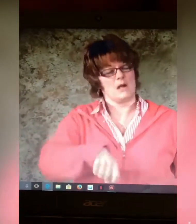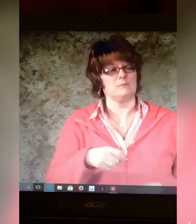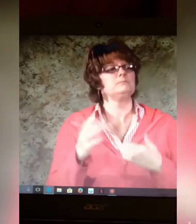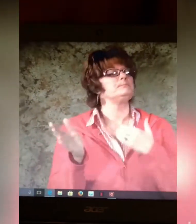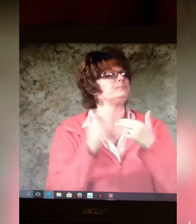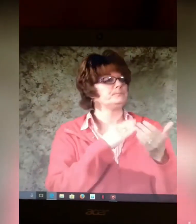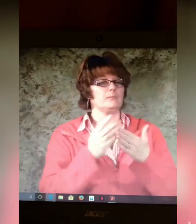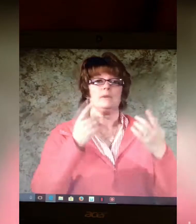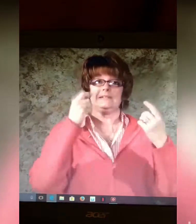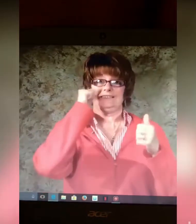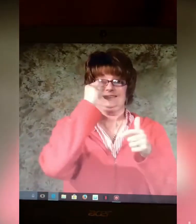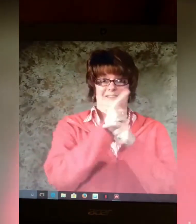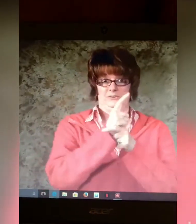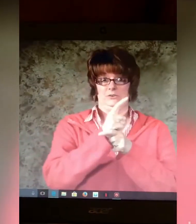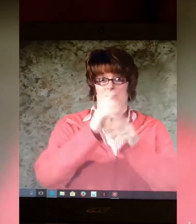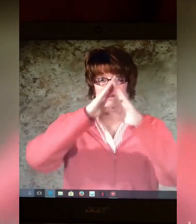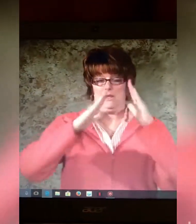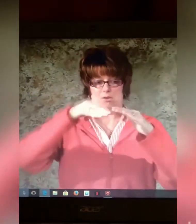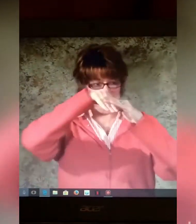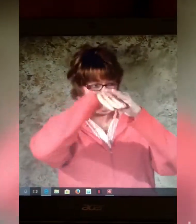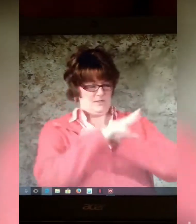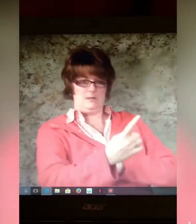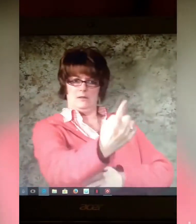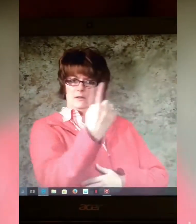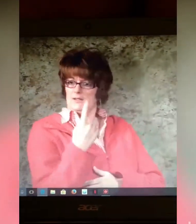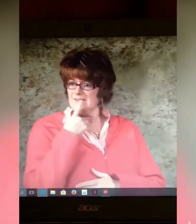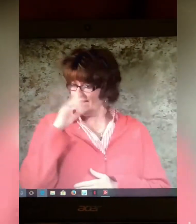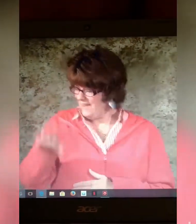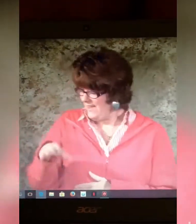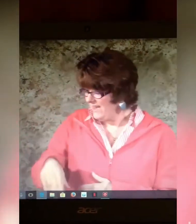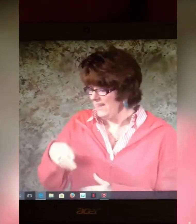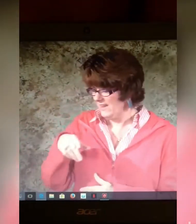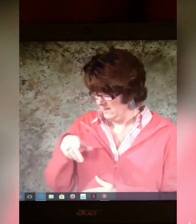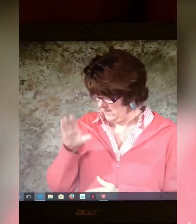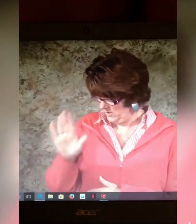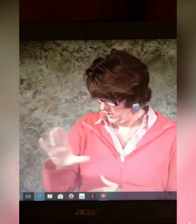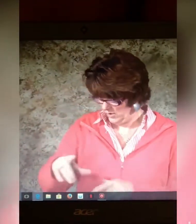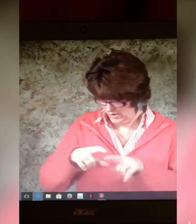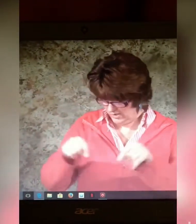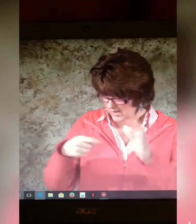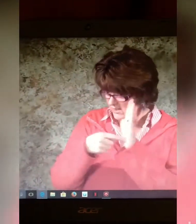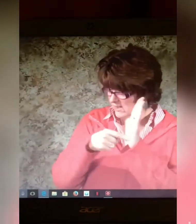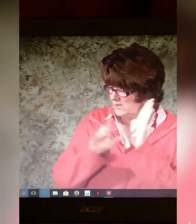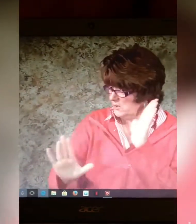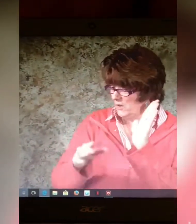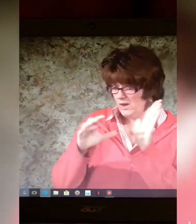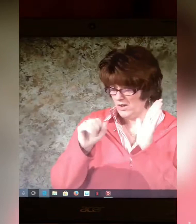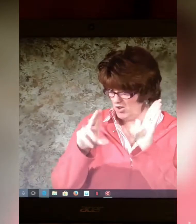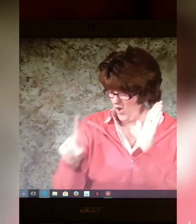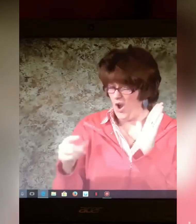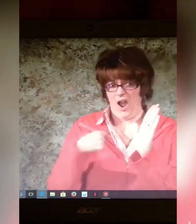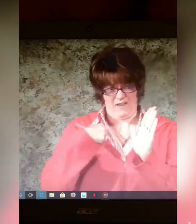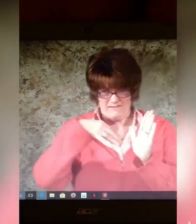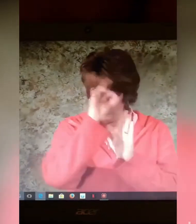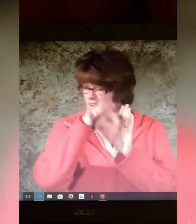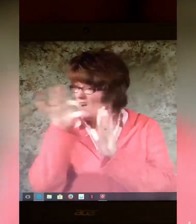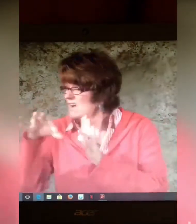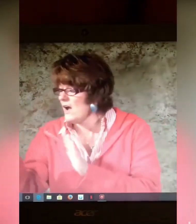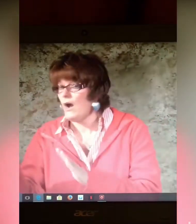walked home. And my sister came in the house, and she said, "Hey, I found some of your Valentine's Day cards